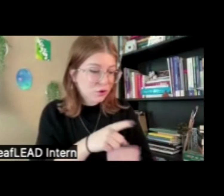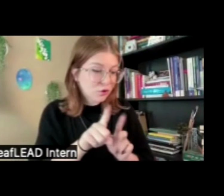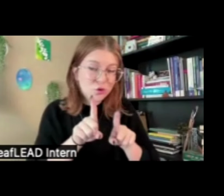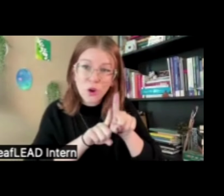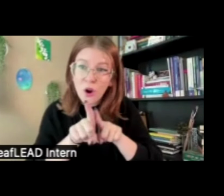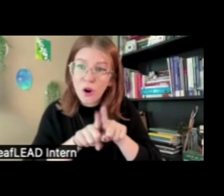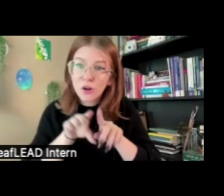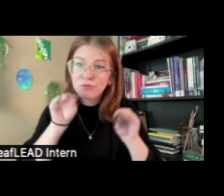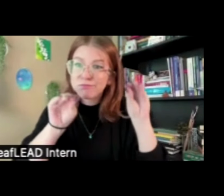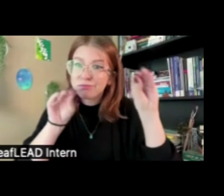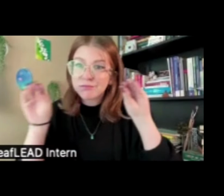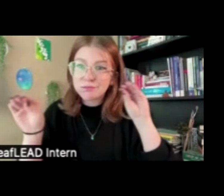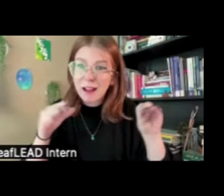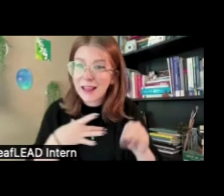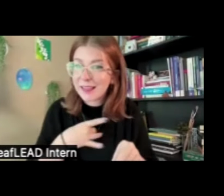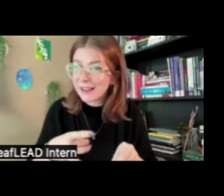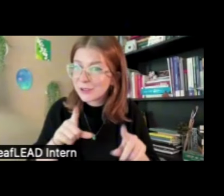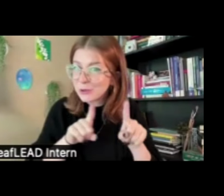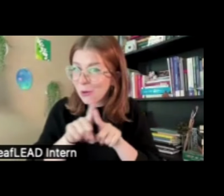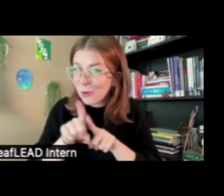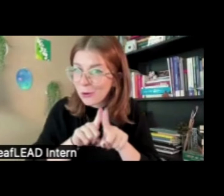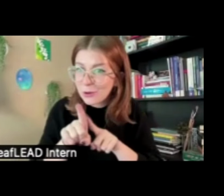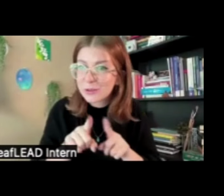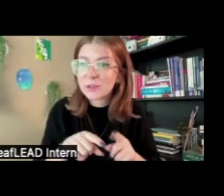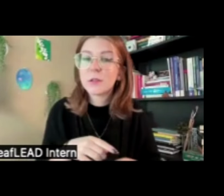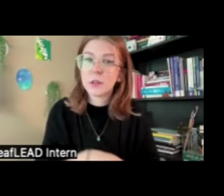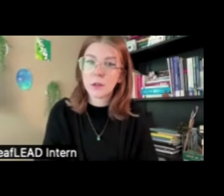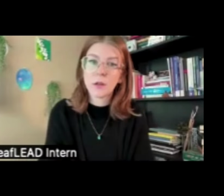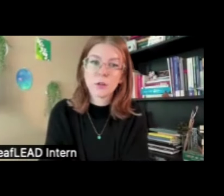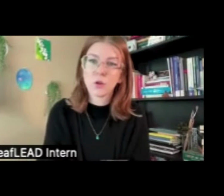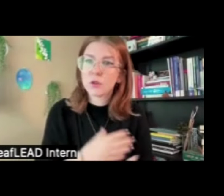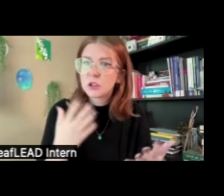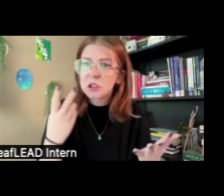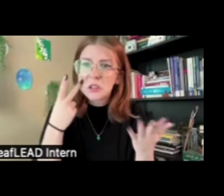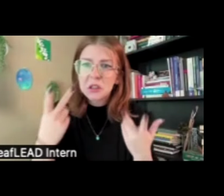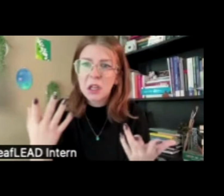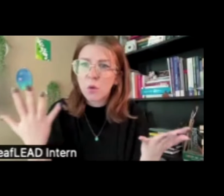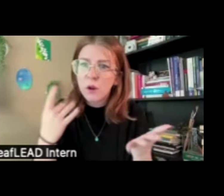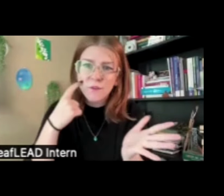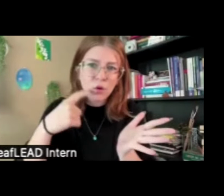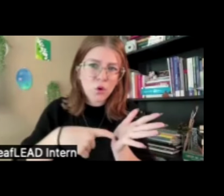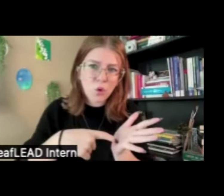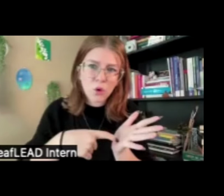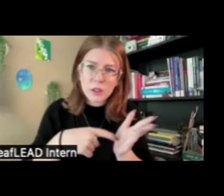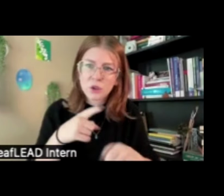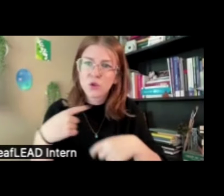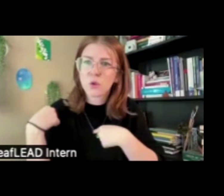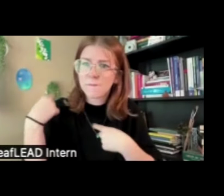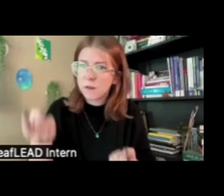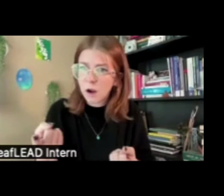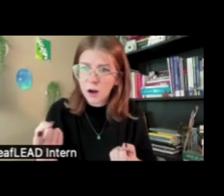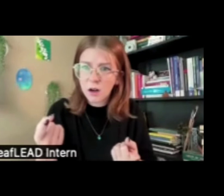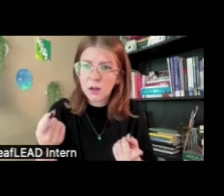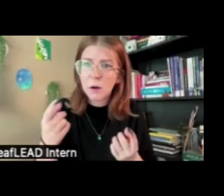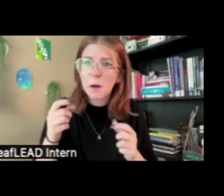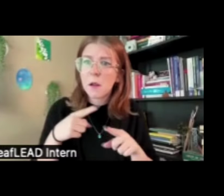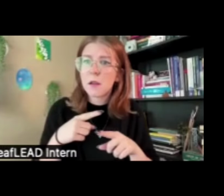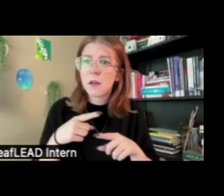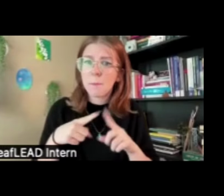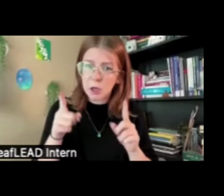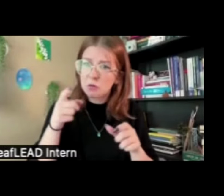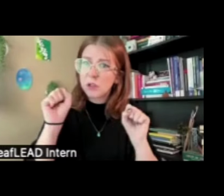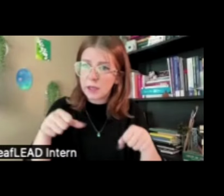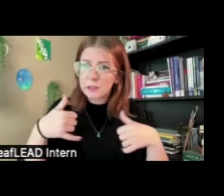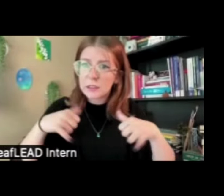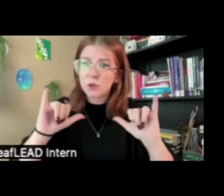maybe patterns. You could always draw stars if you like stars and draw that as a pattern. You might